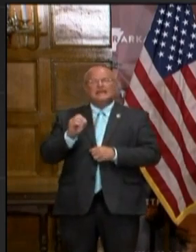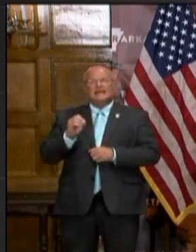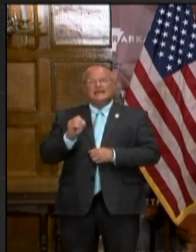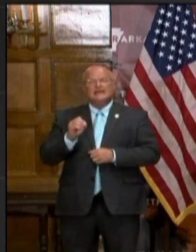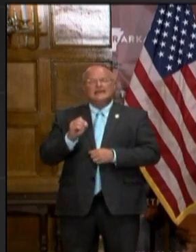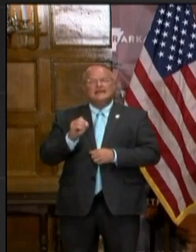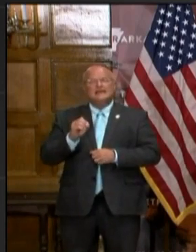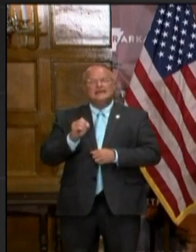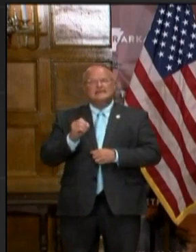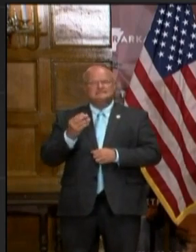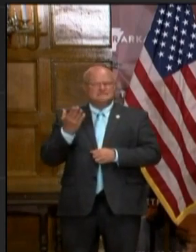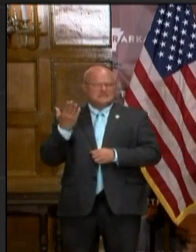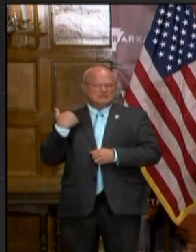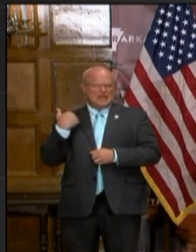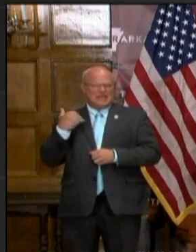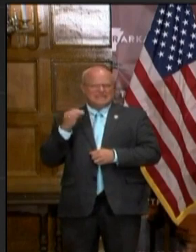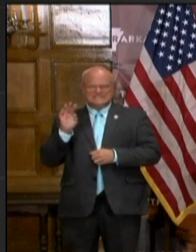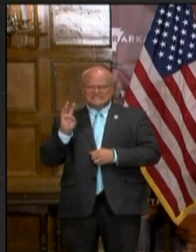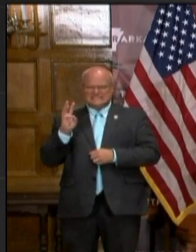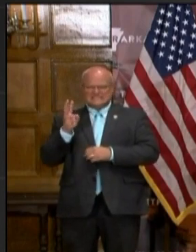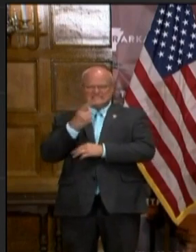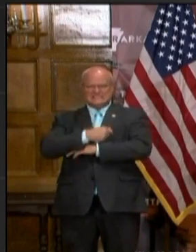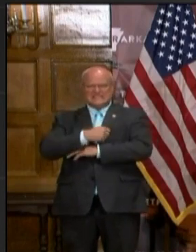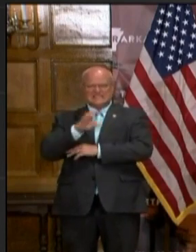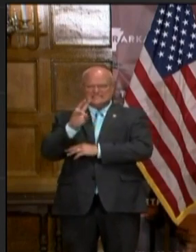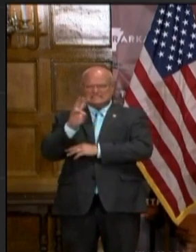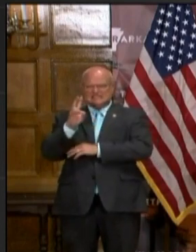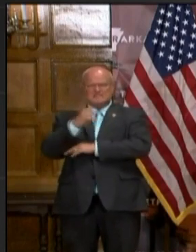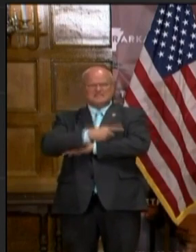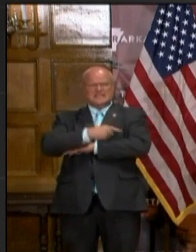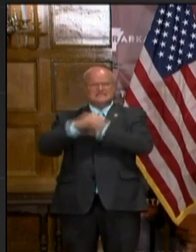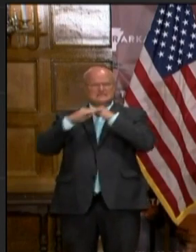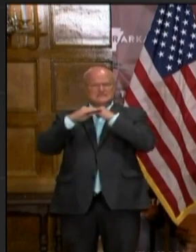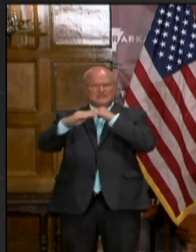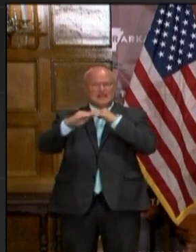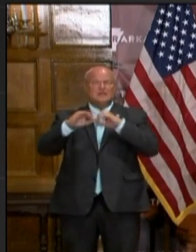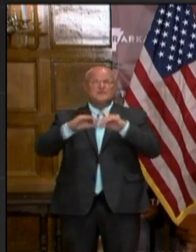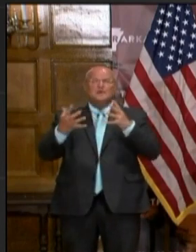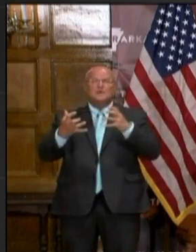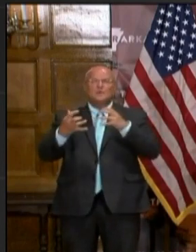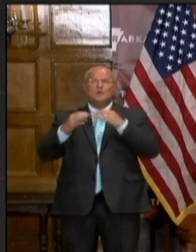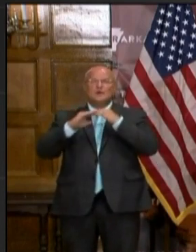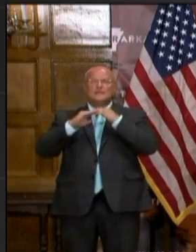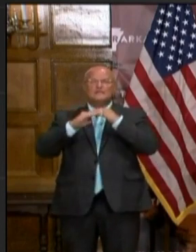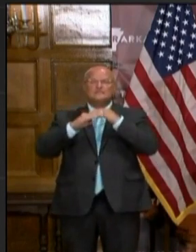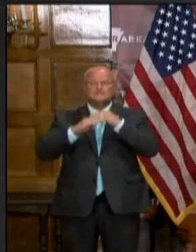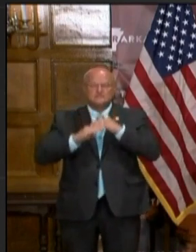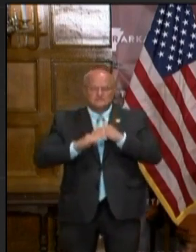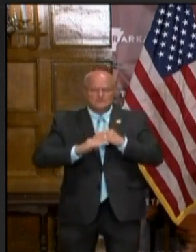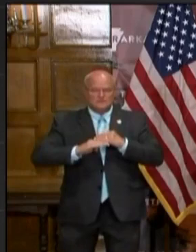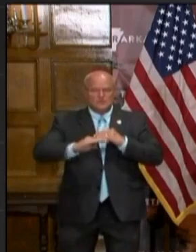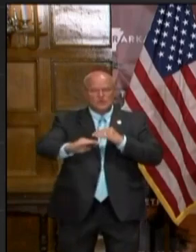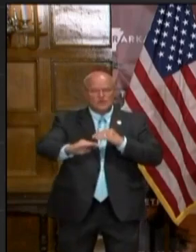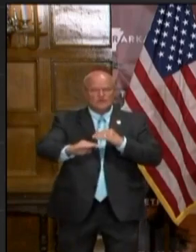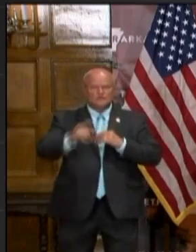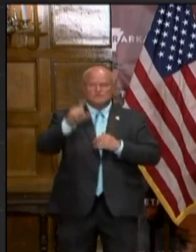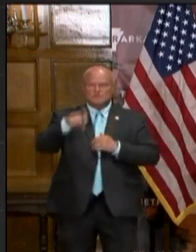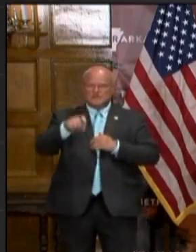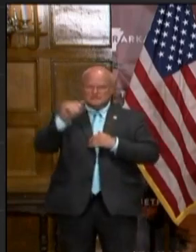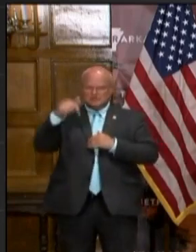it's the last 6-7 days been fairly flat, but we'd like to have it flat at a lower level, which means you got to go